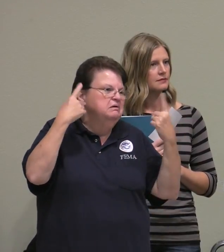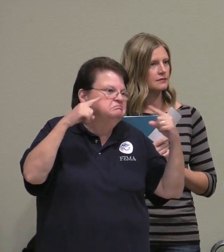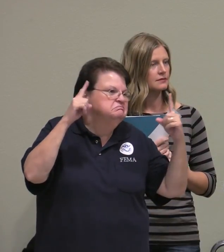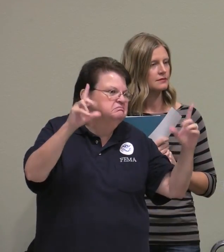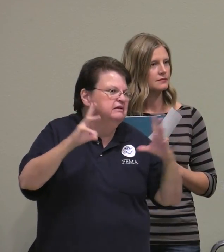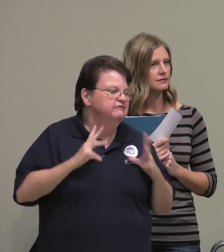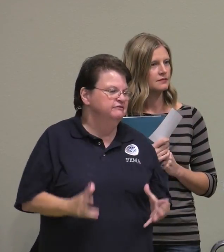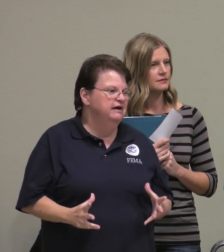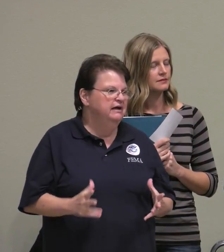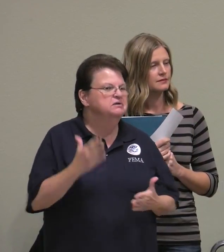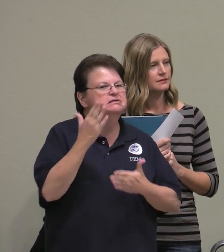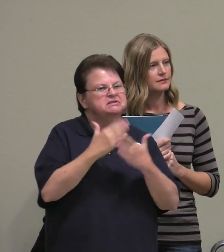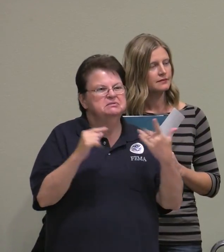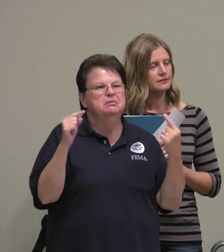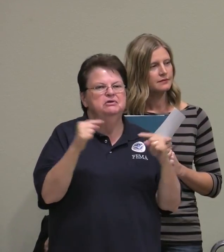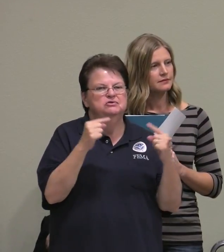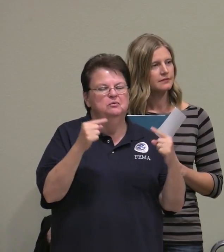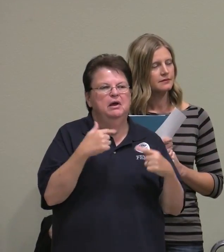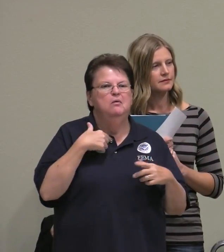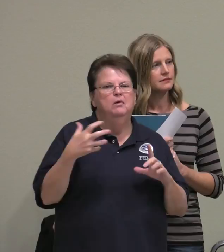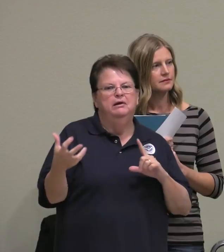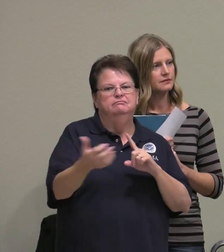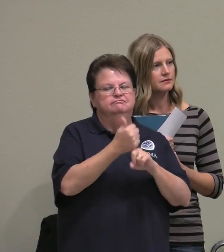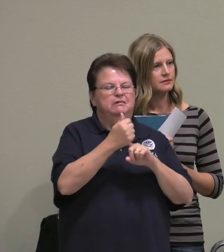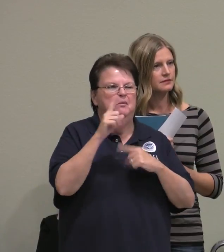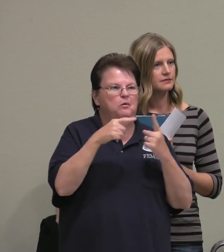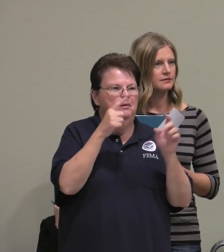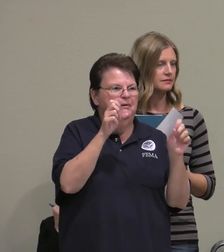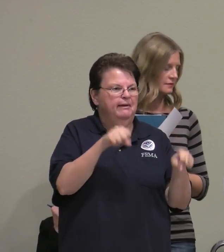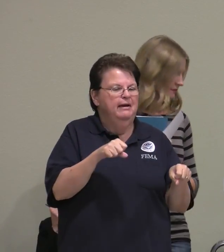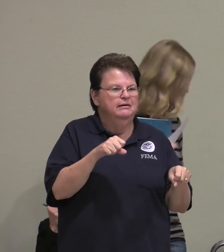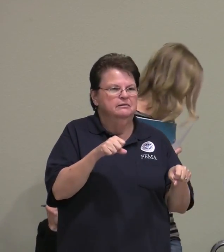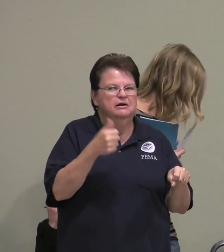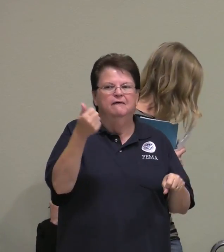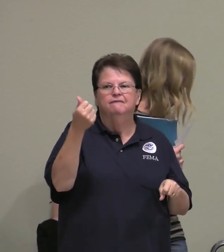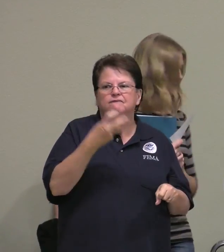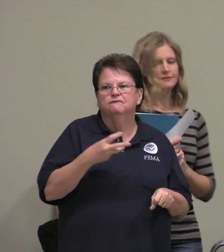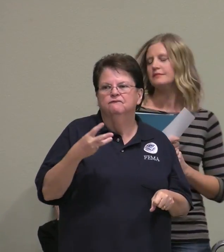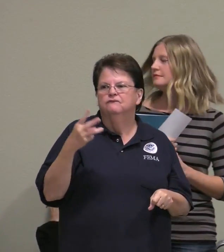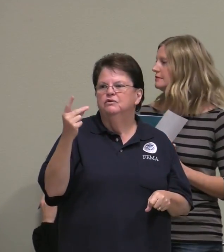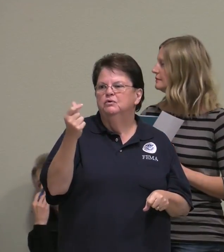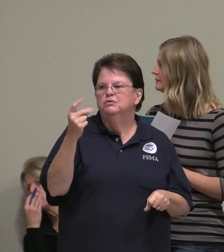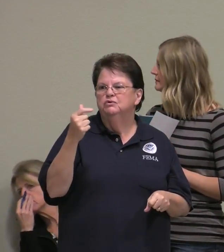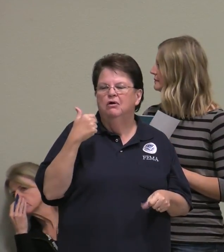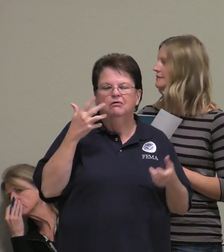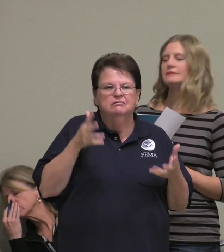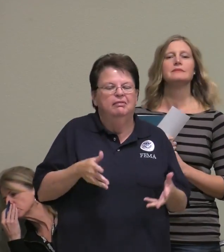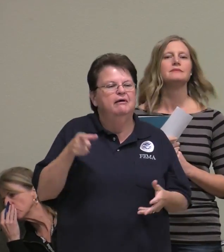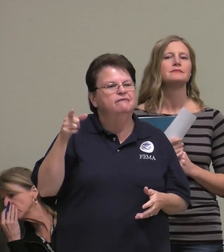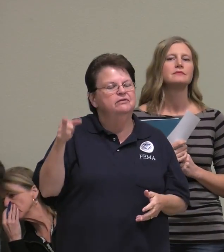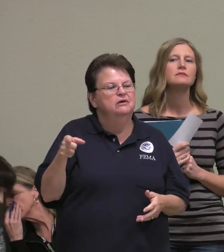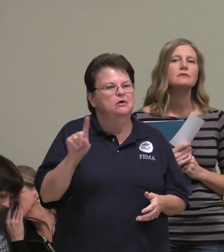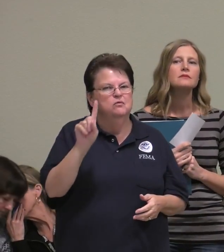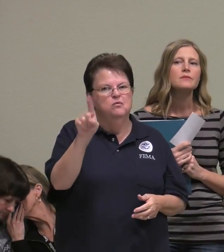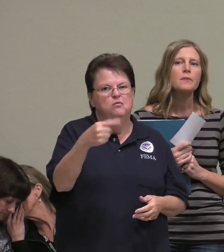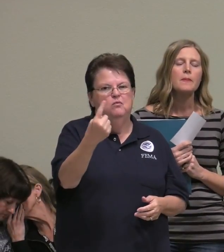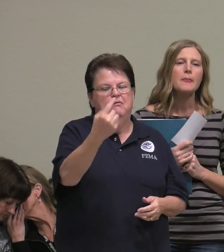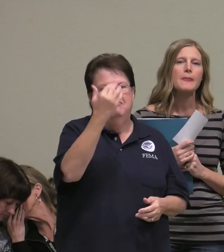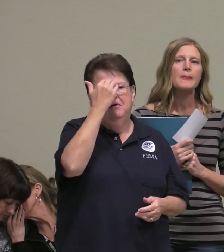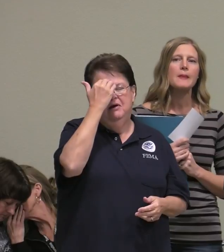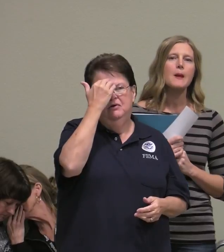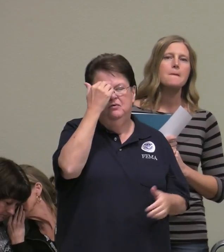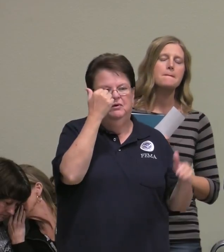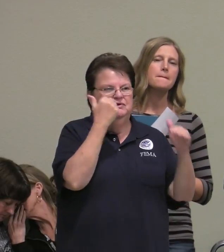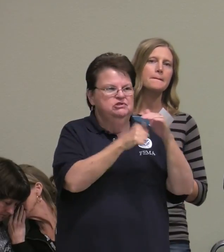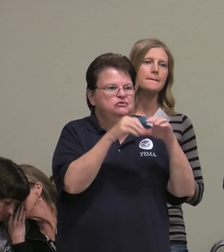I've seen. Sure there's some injured ones and we grab them when we can. There aren't very many dogs left up there. There's one that I know of we